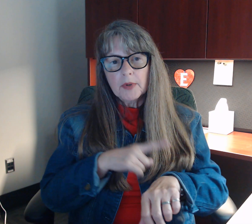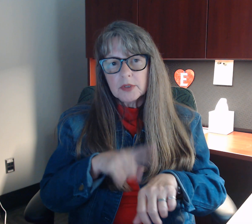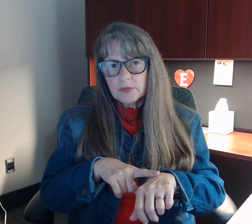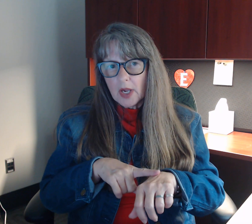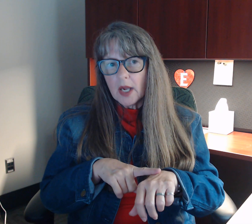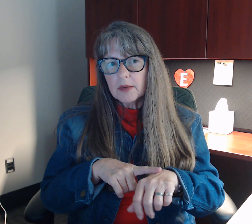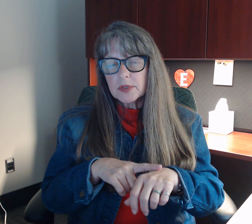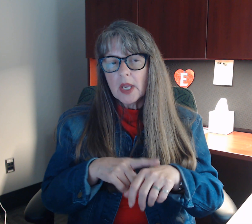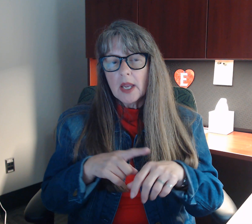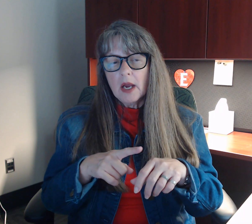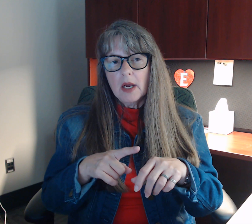of times,